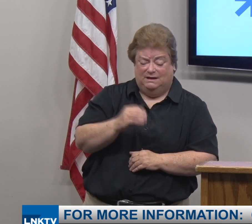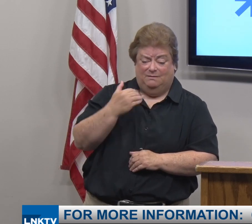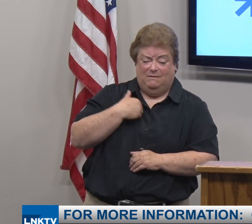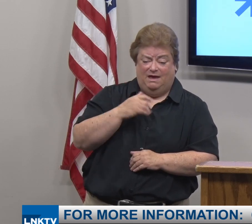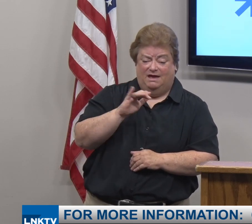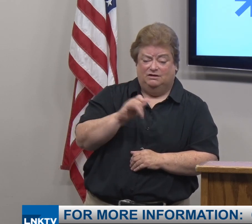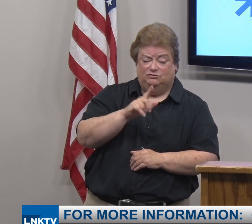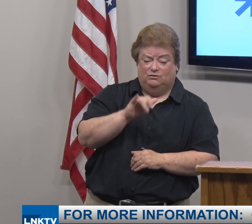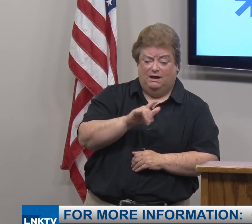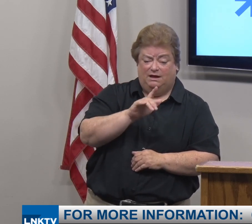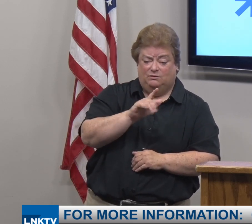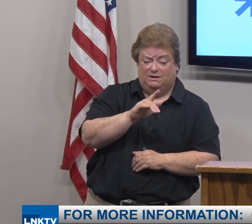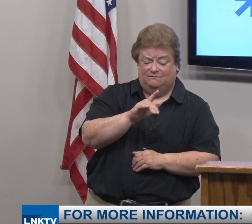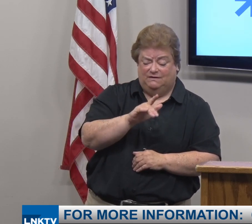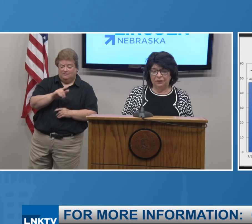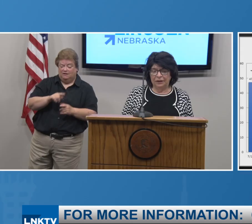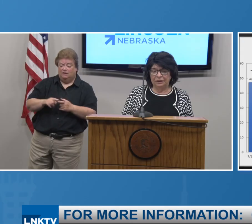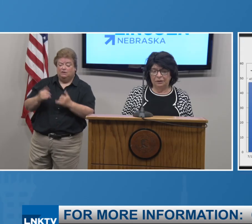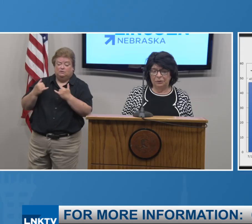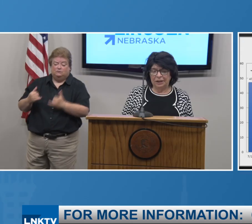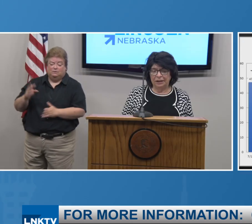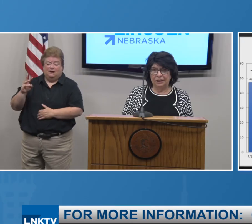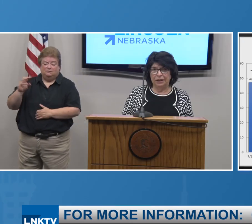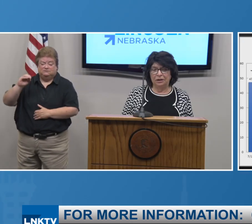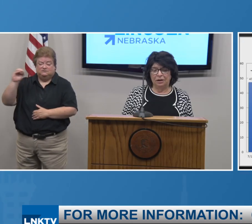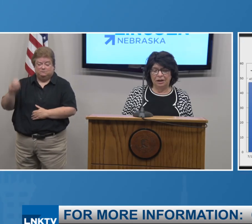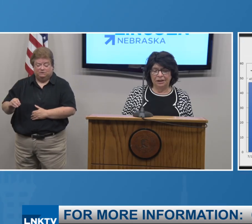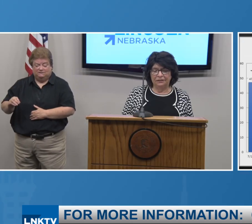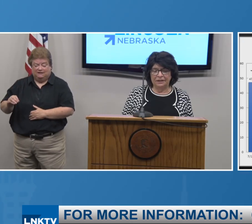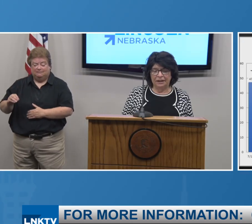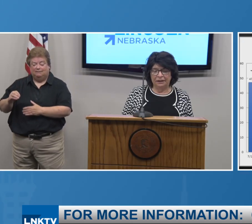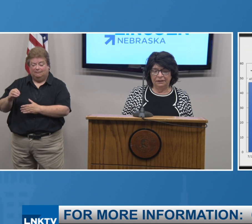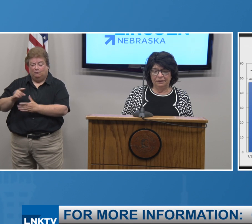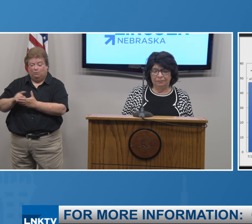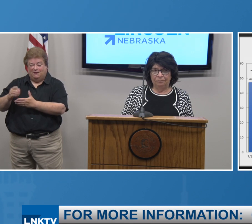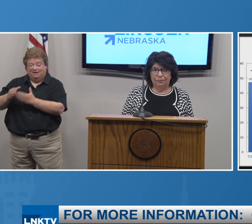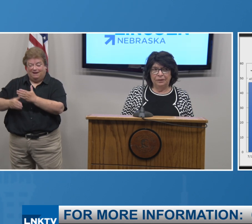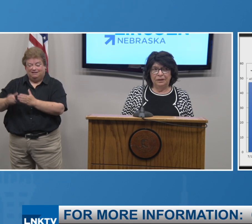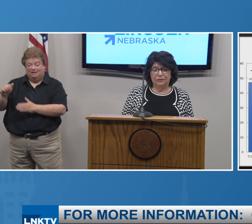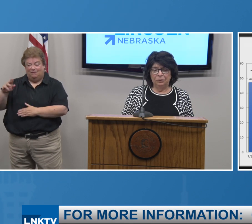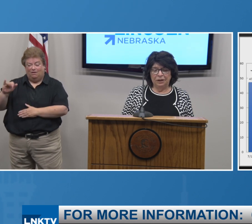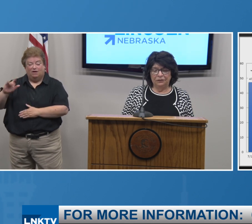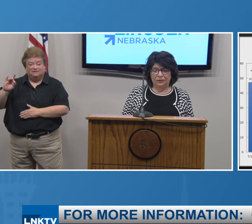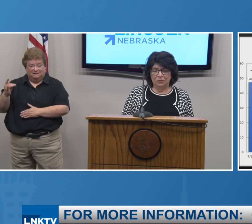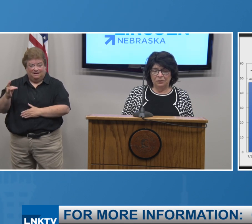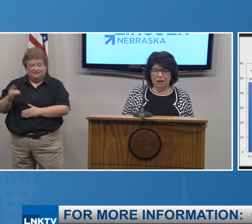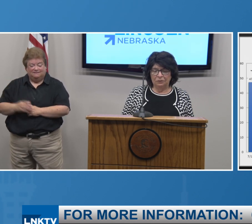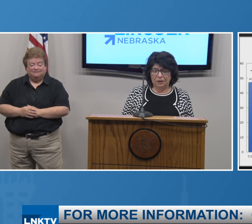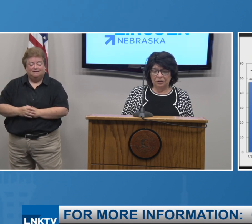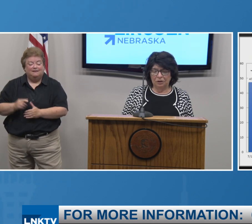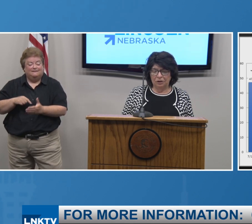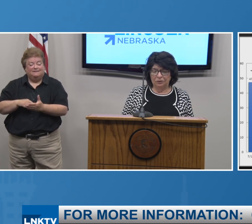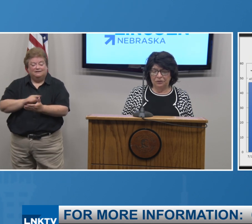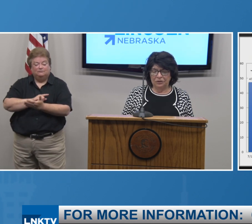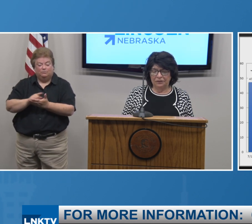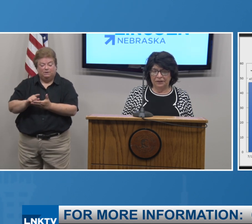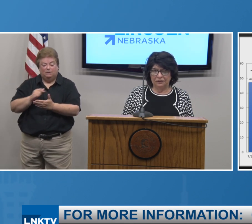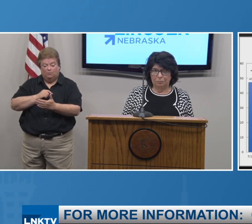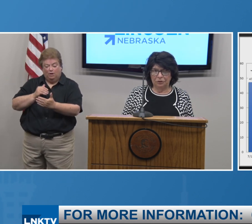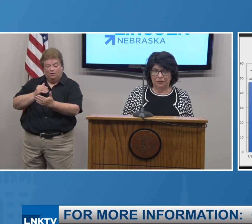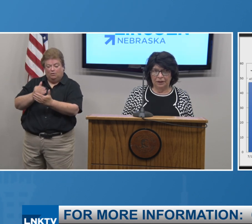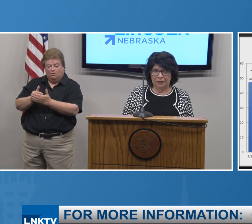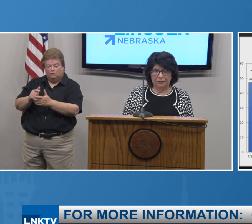July 25th to 6% the week ending August 8th. This week, so far, we are close